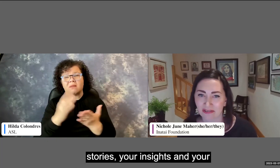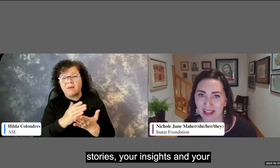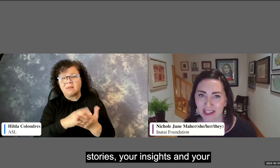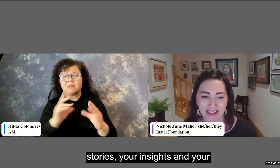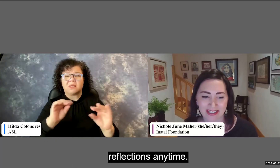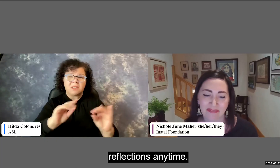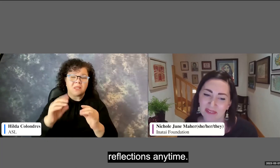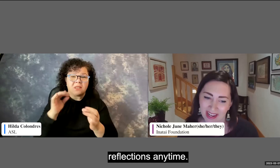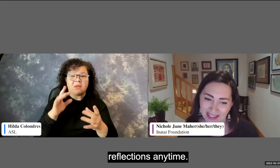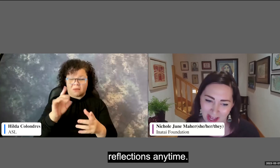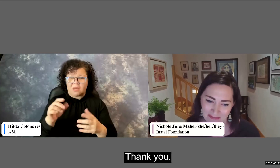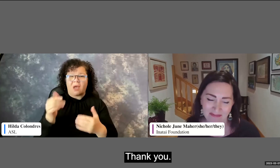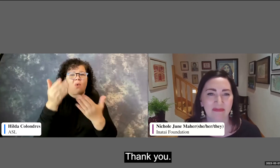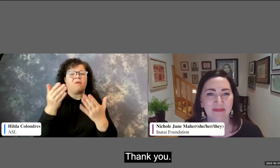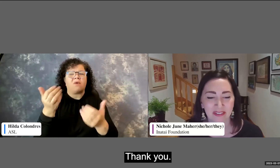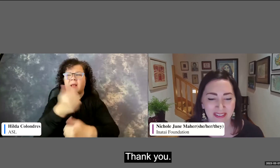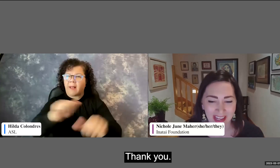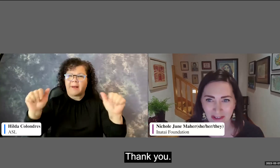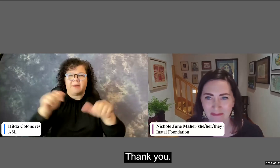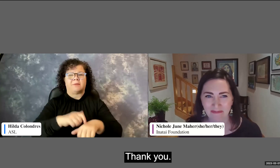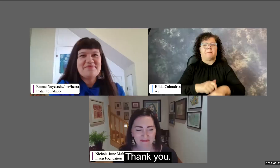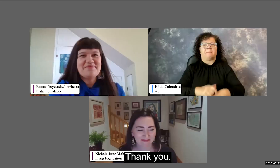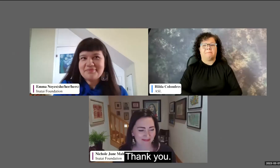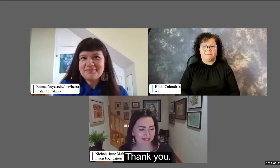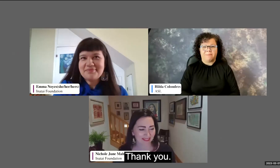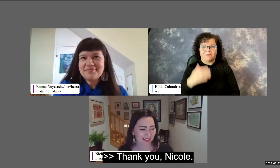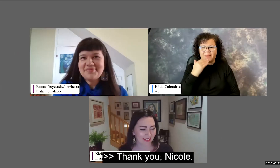and your reflections anytime. Thank you.